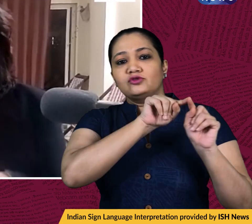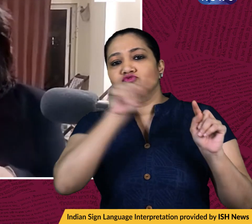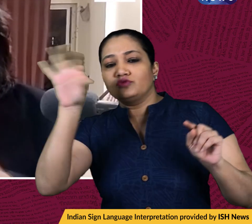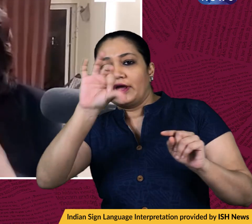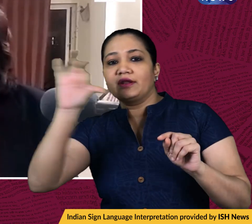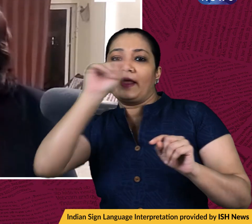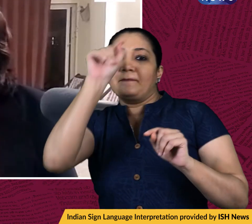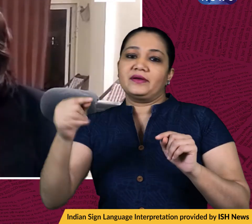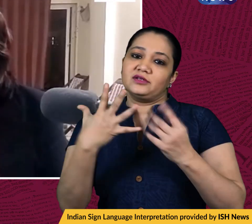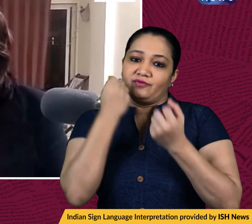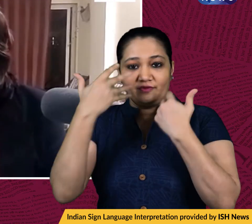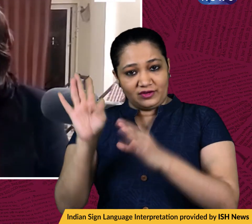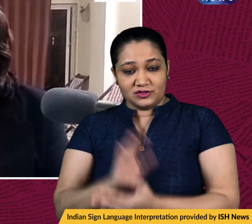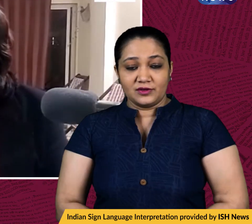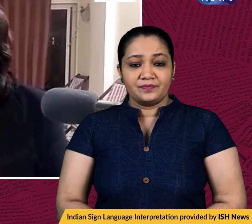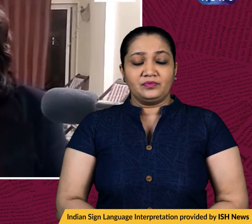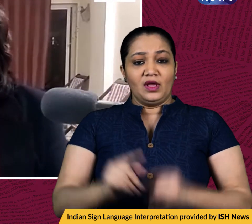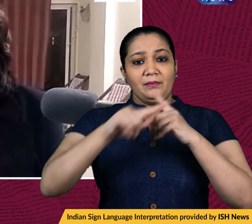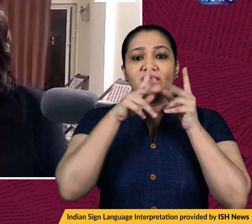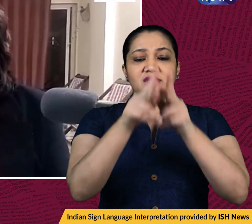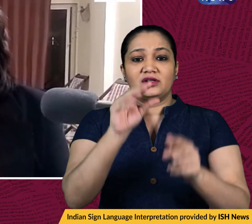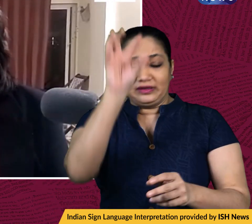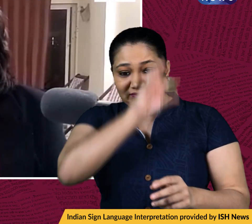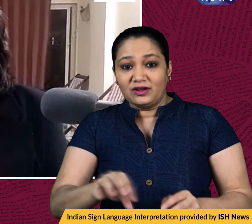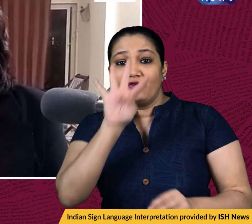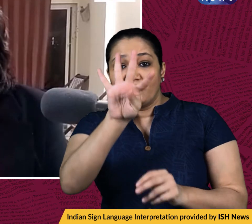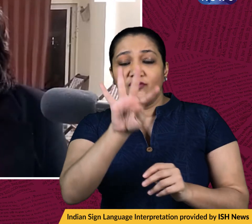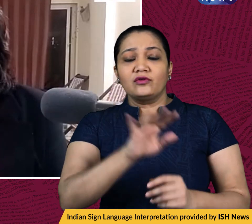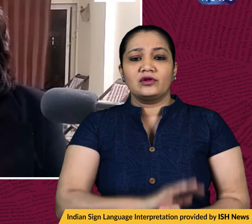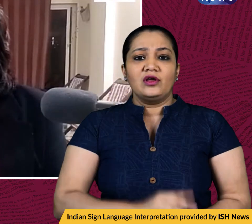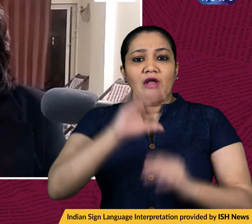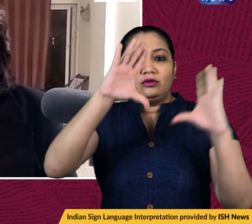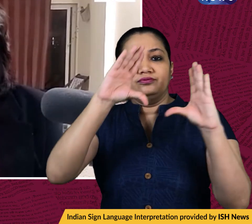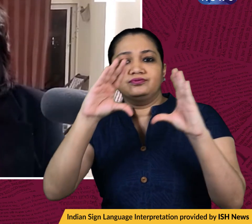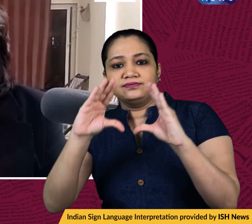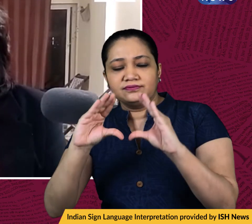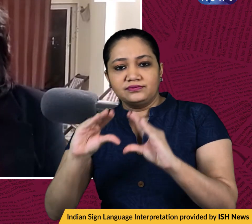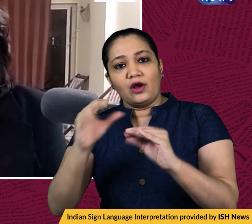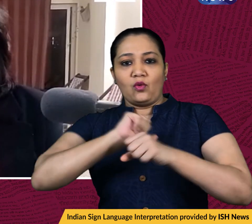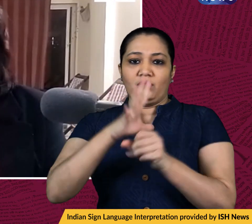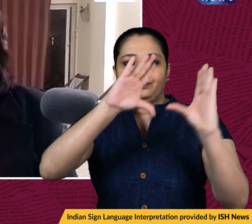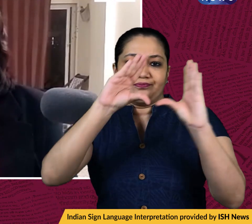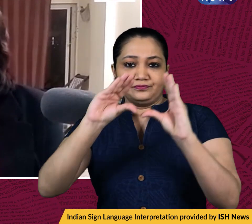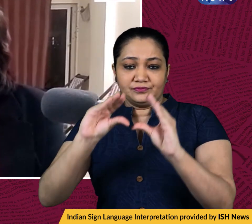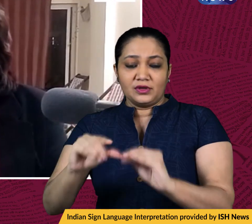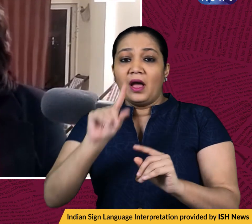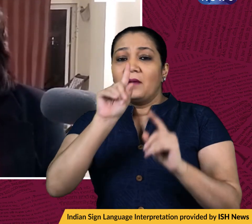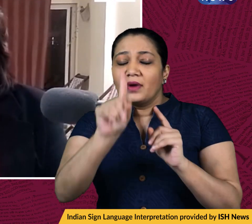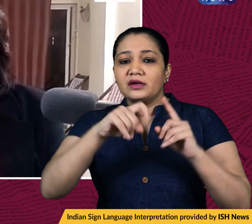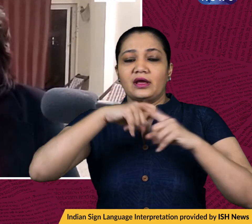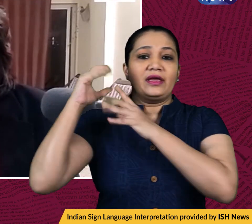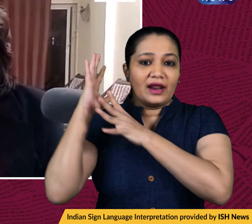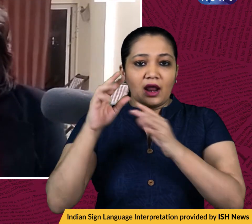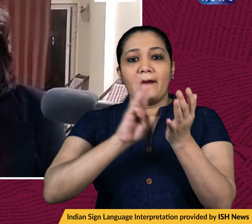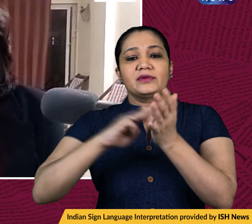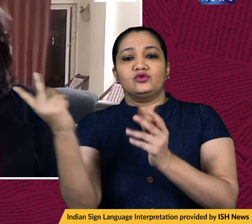96 to 99% mark. It also has gone on to say that 4 states in the country are recording a decline in the number of cases. However, Kerala